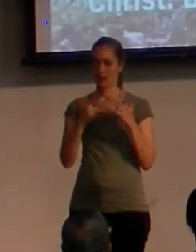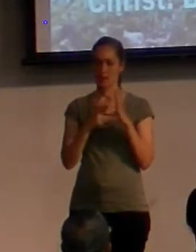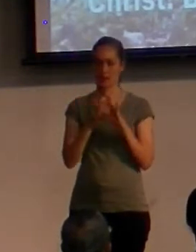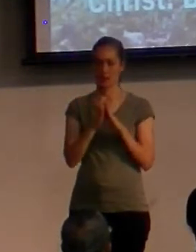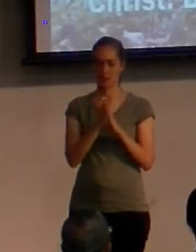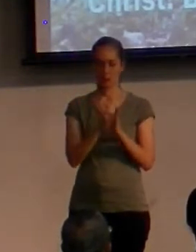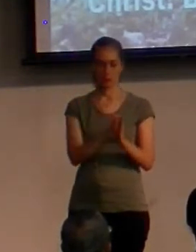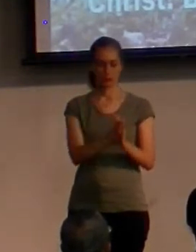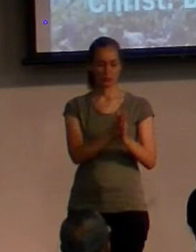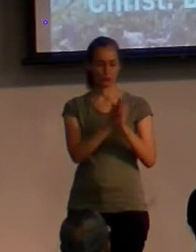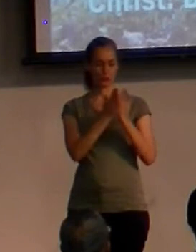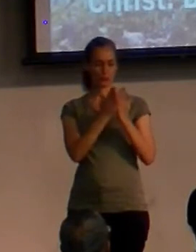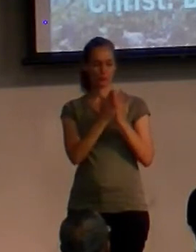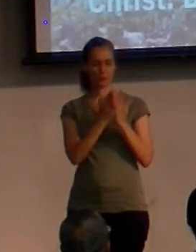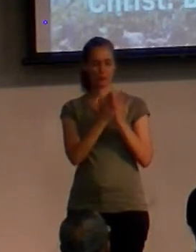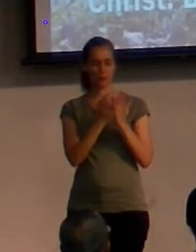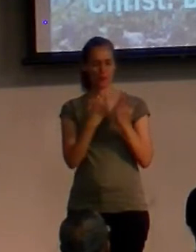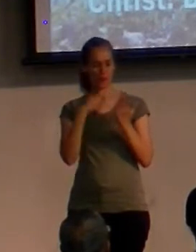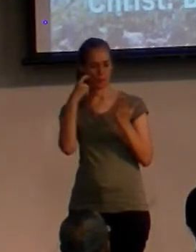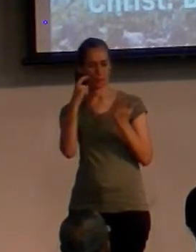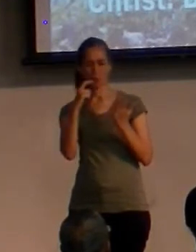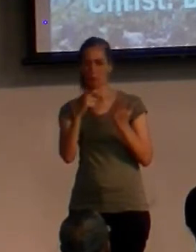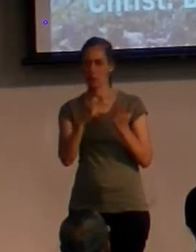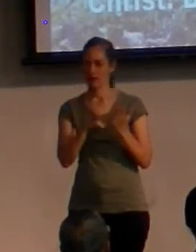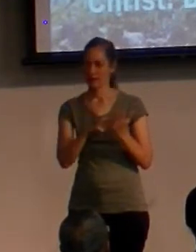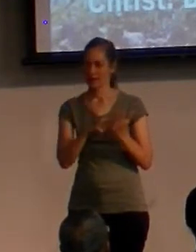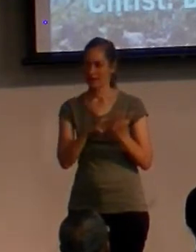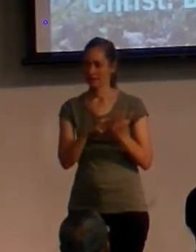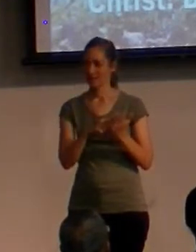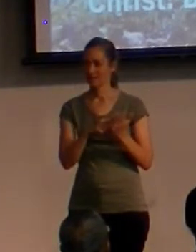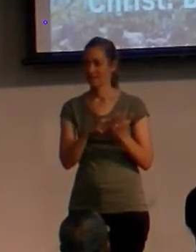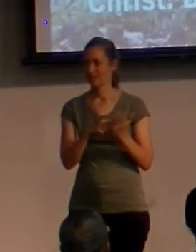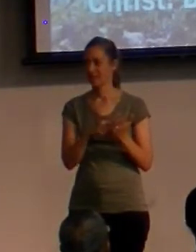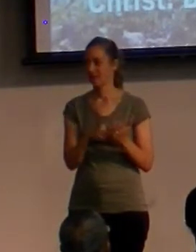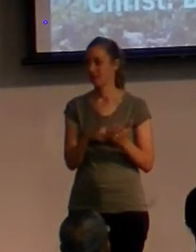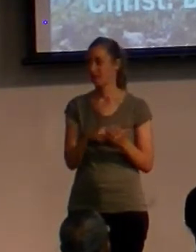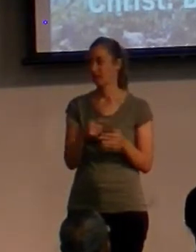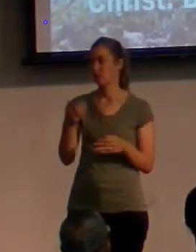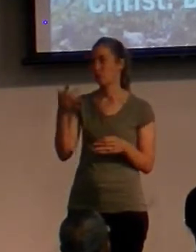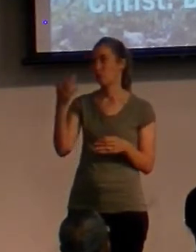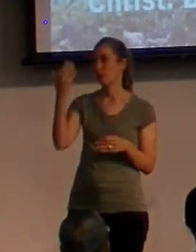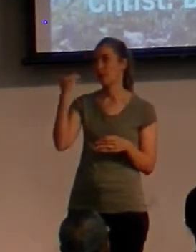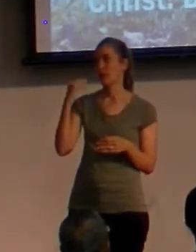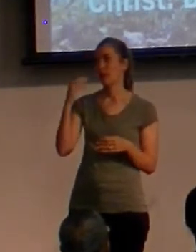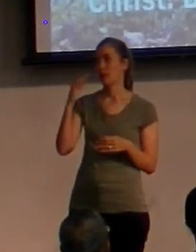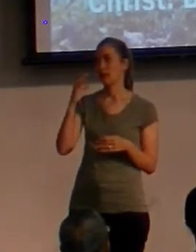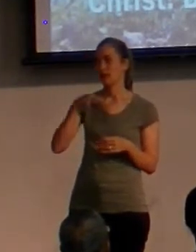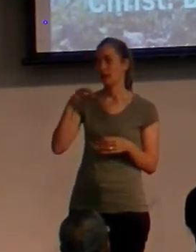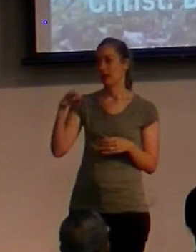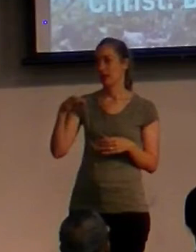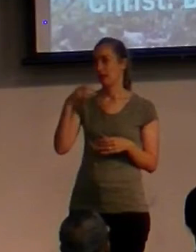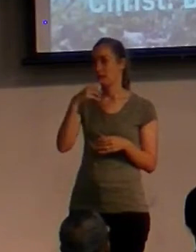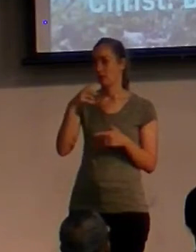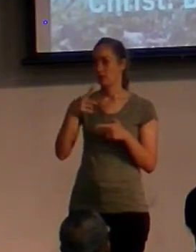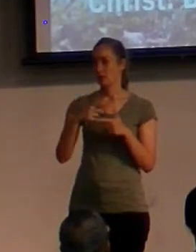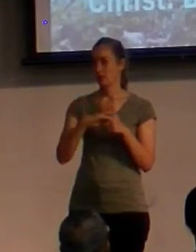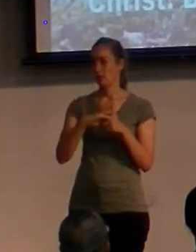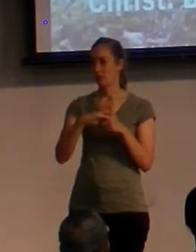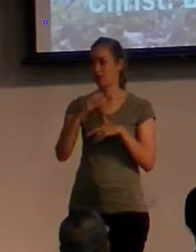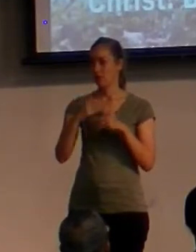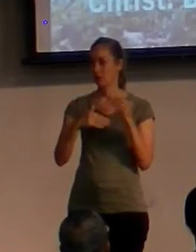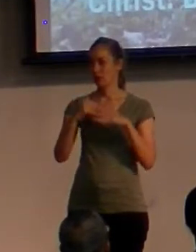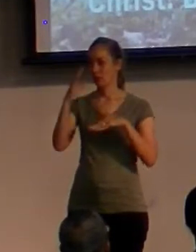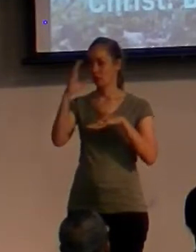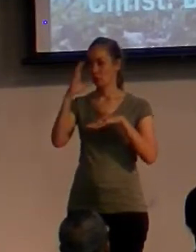And I could recognize it because this was in 99 when Isaiah was first building the Kiriandongo Church of